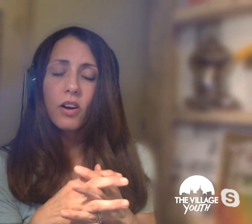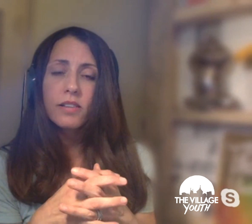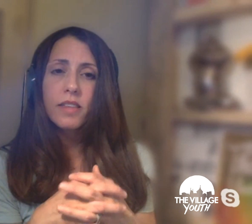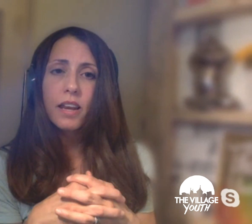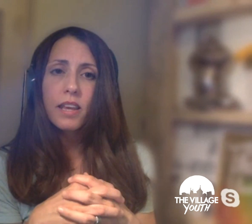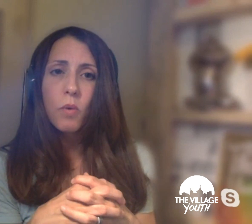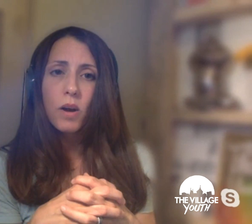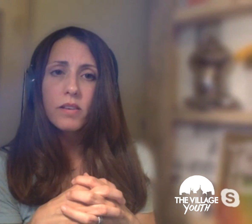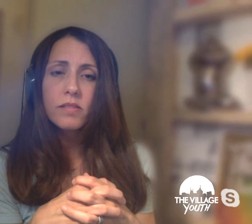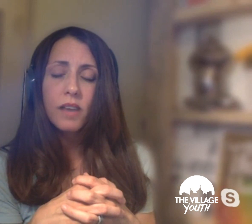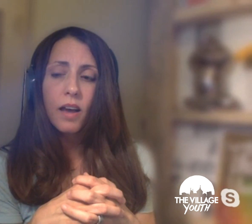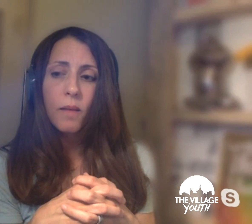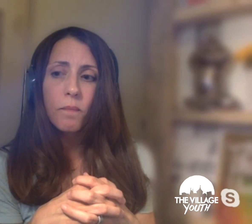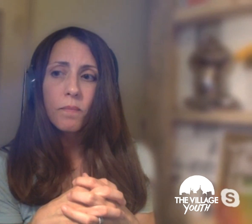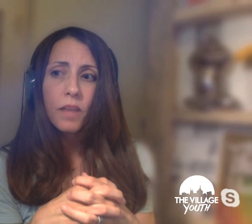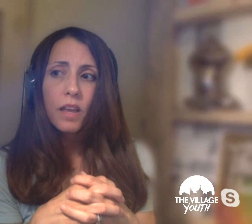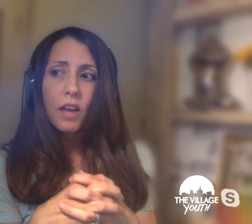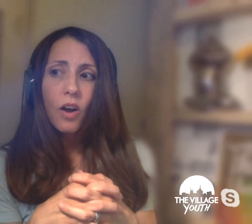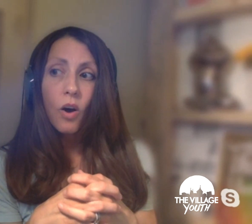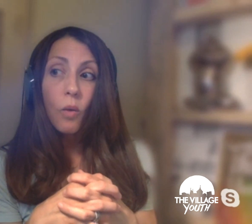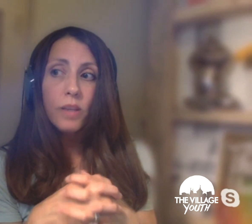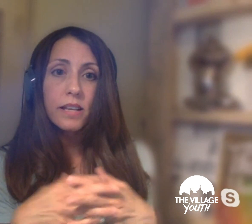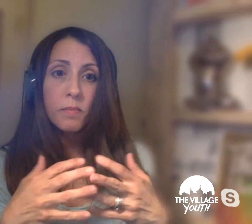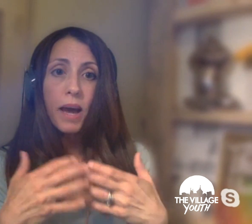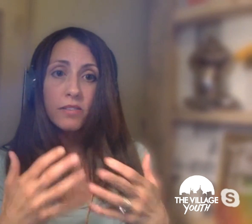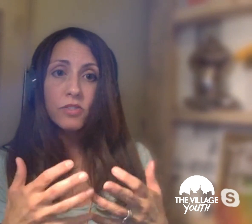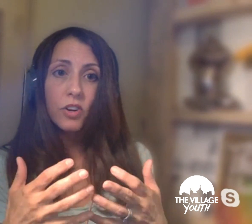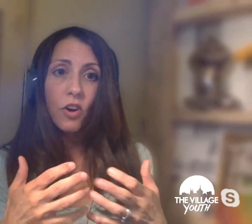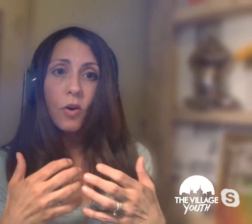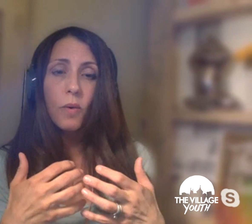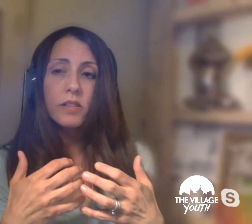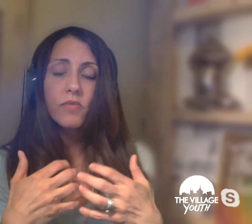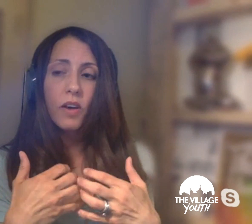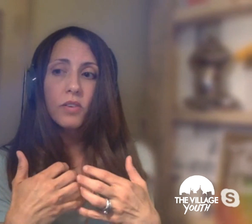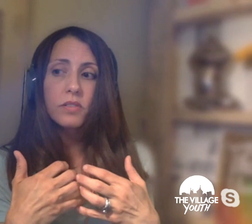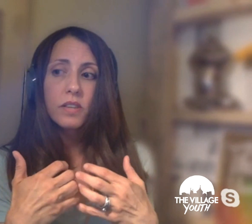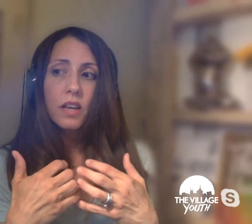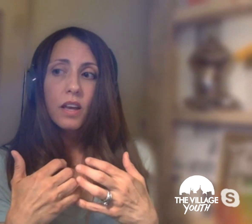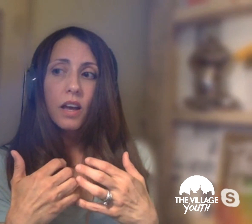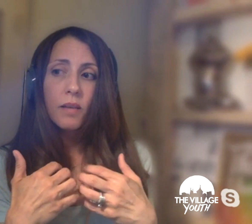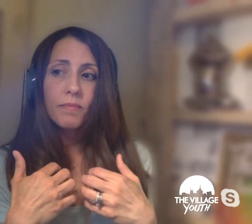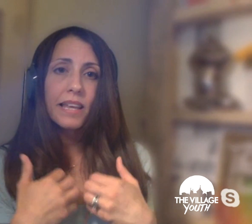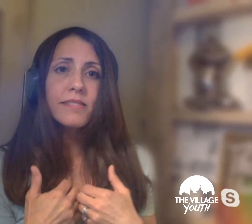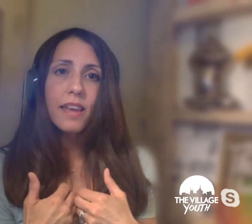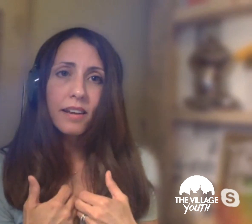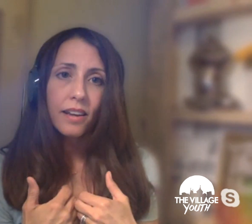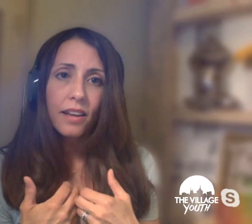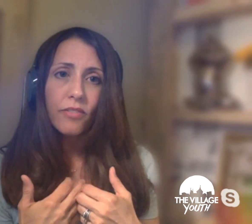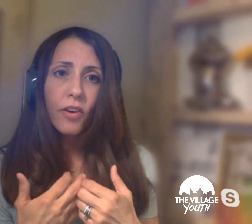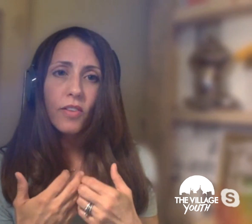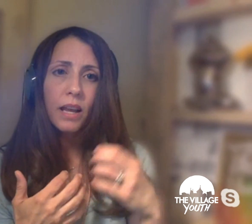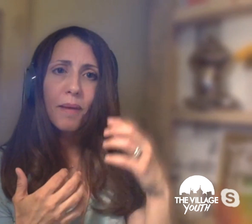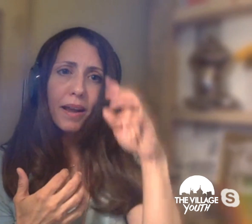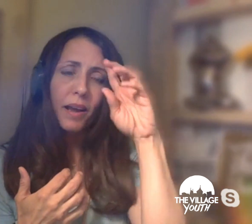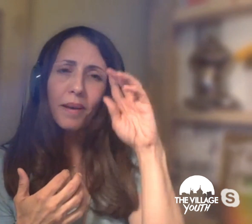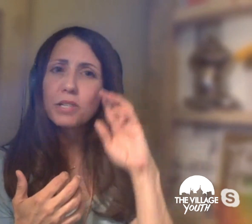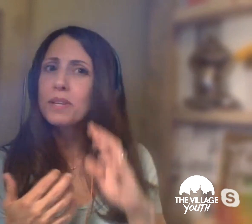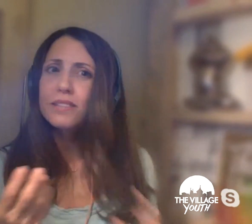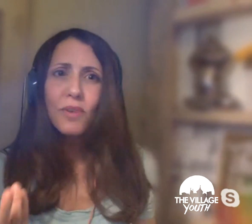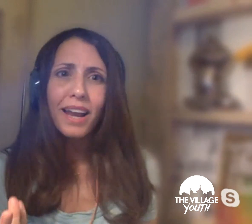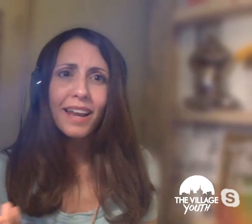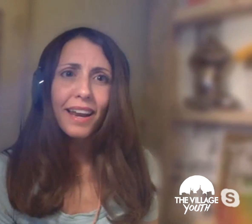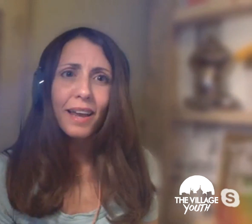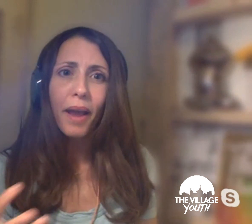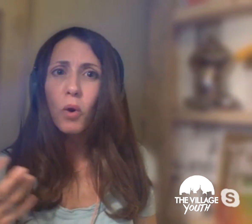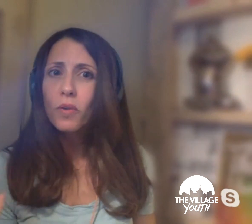St. Patrick on is that he was always, as a pastor, always felt less than. Felt like, am I